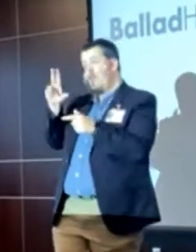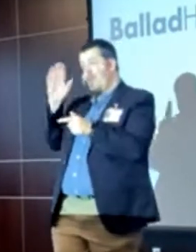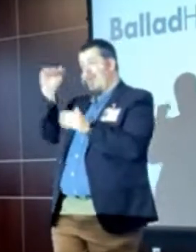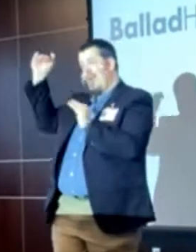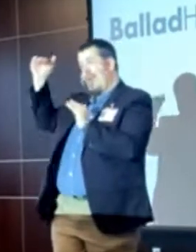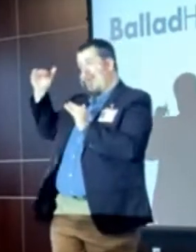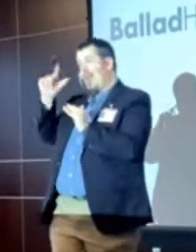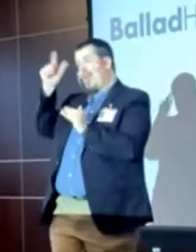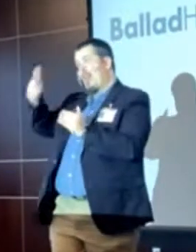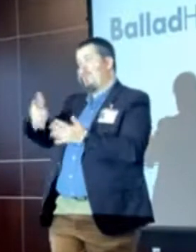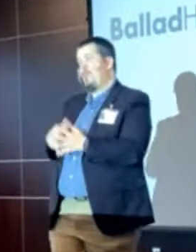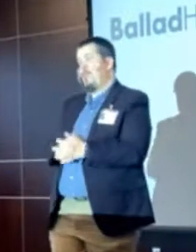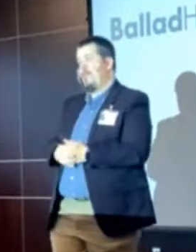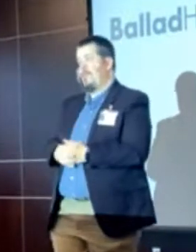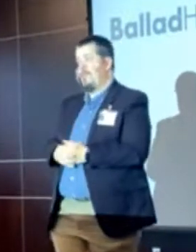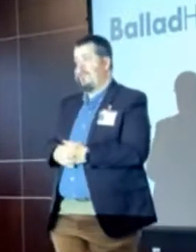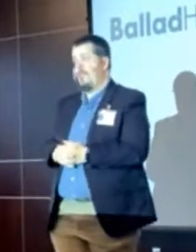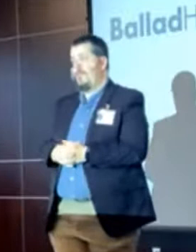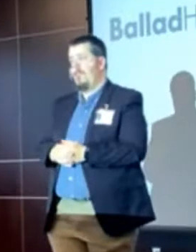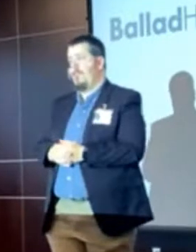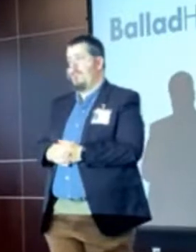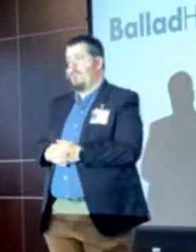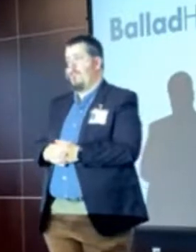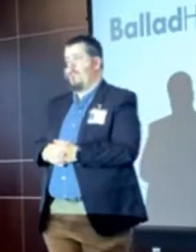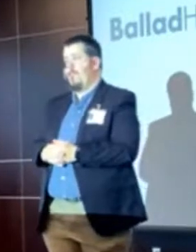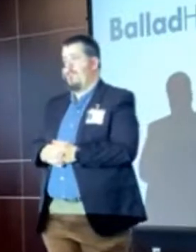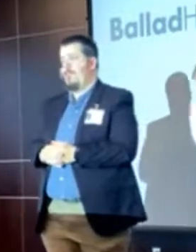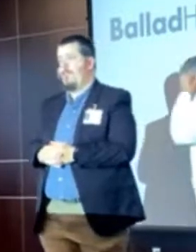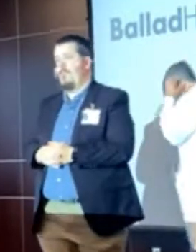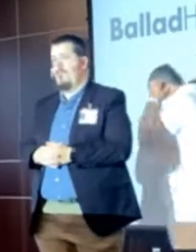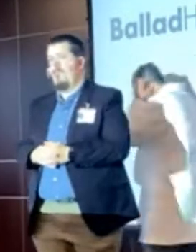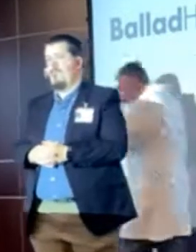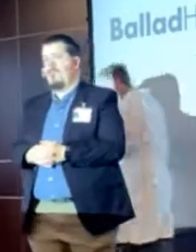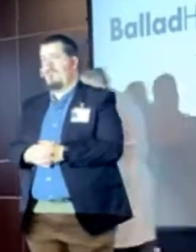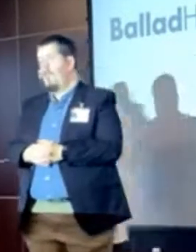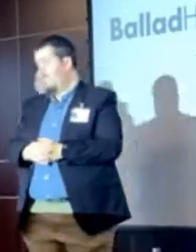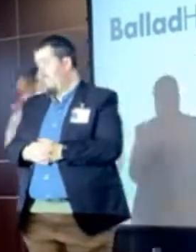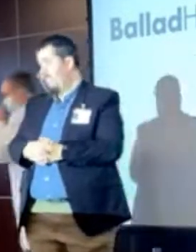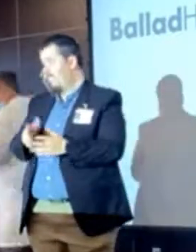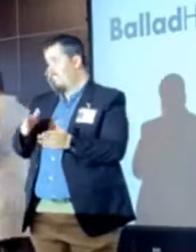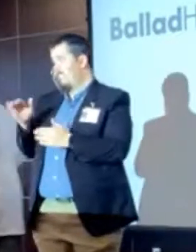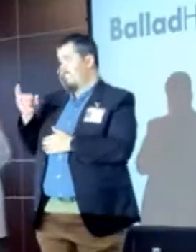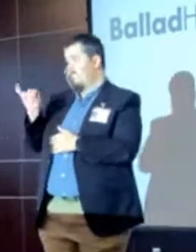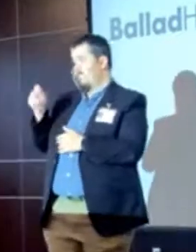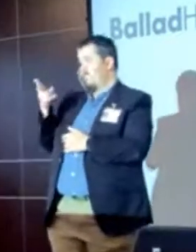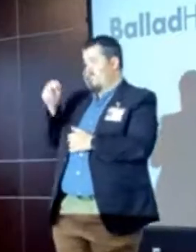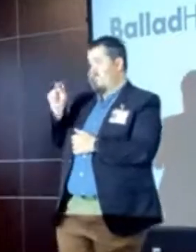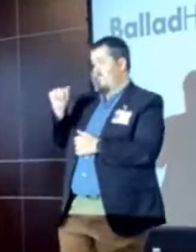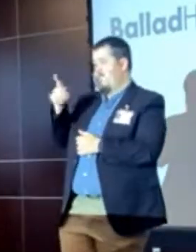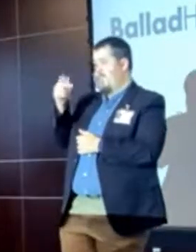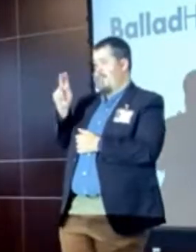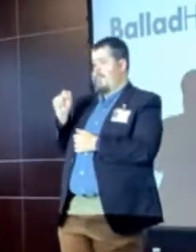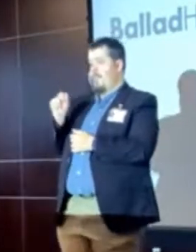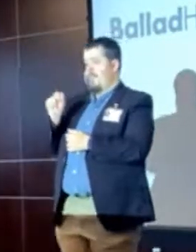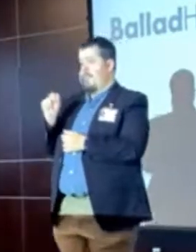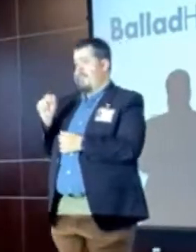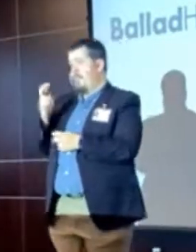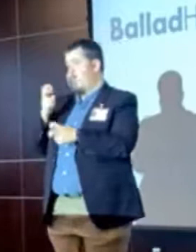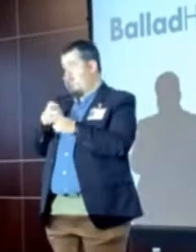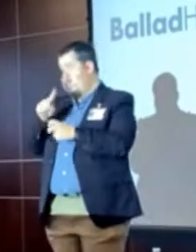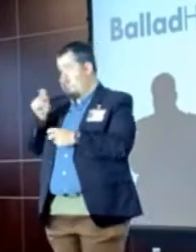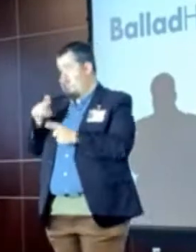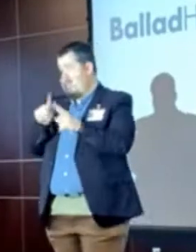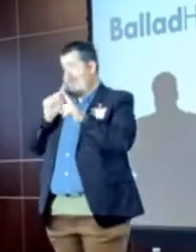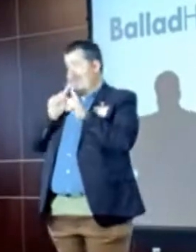admitted declines. Okay. Nice. Jonathan? Yeah, hard question to